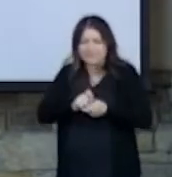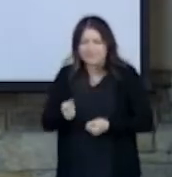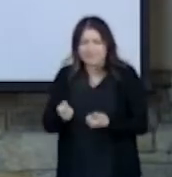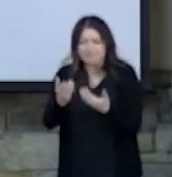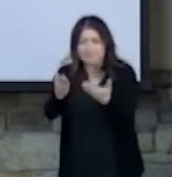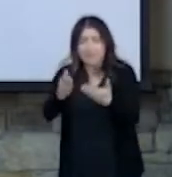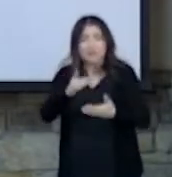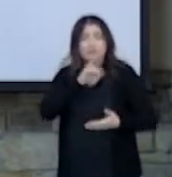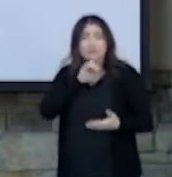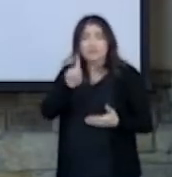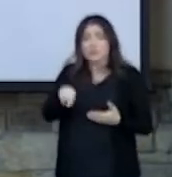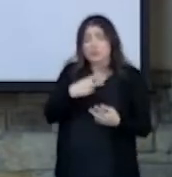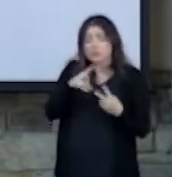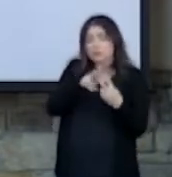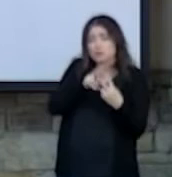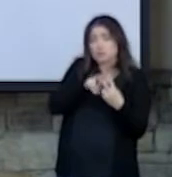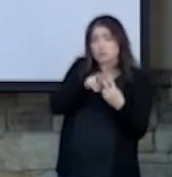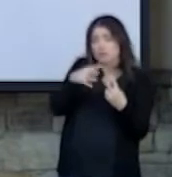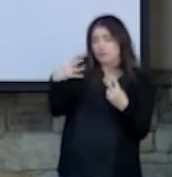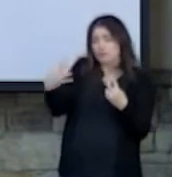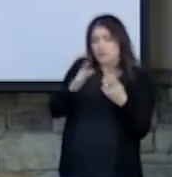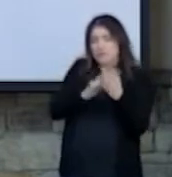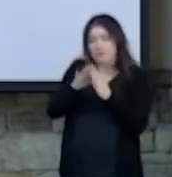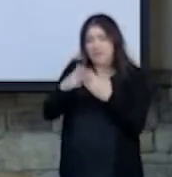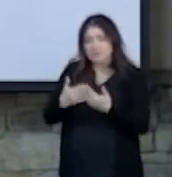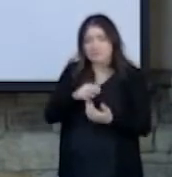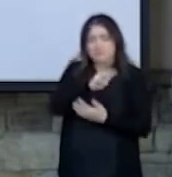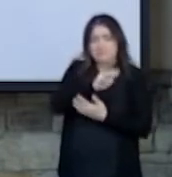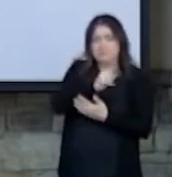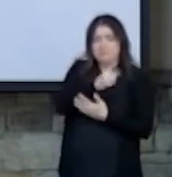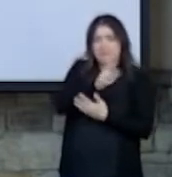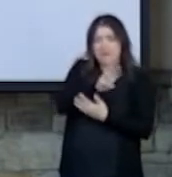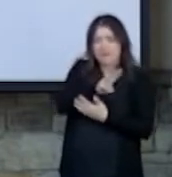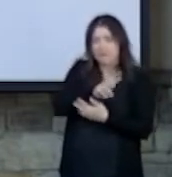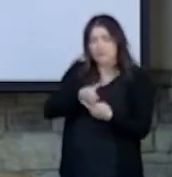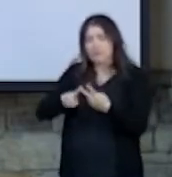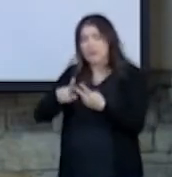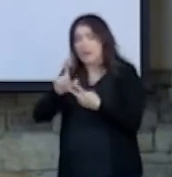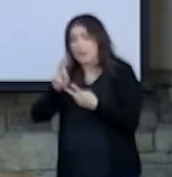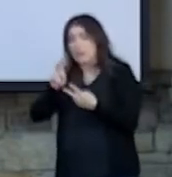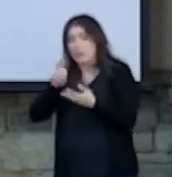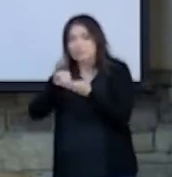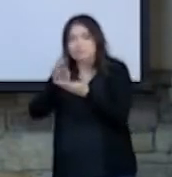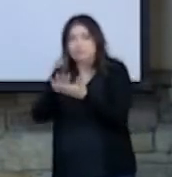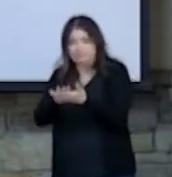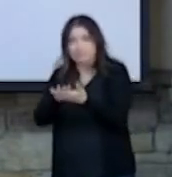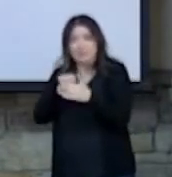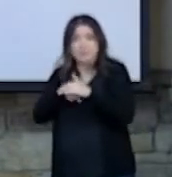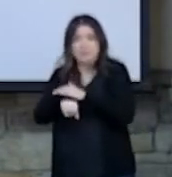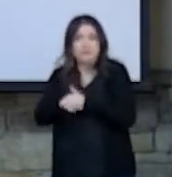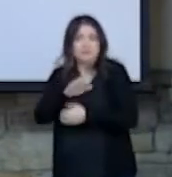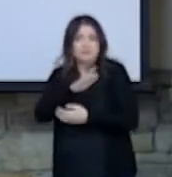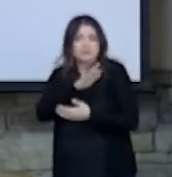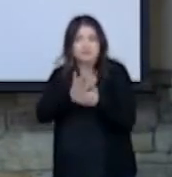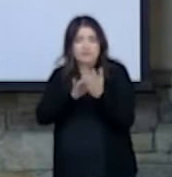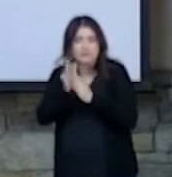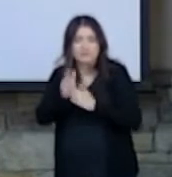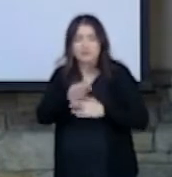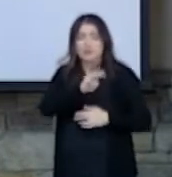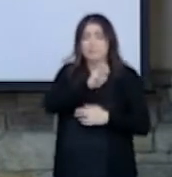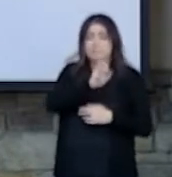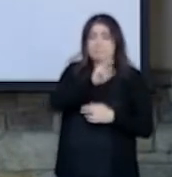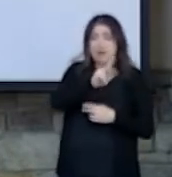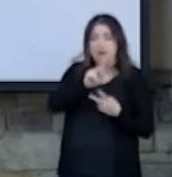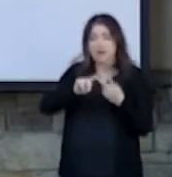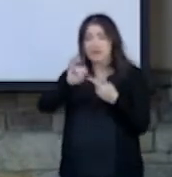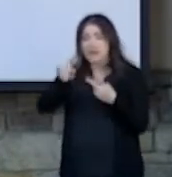only two of the four Gospels, Matthew and Luke, would even record the birth of Jesus. Mark and John don't